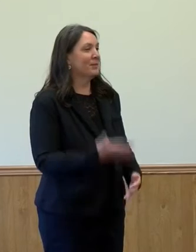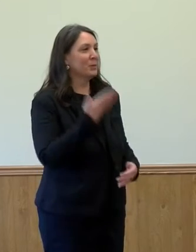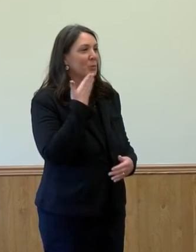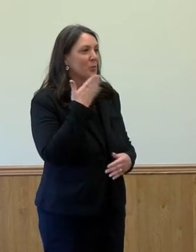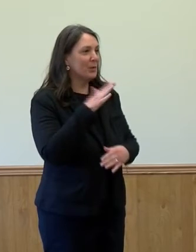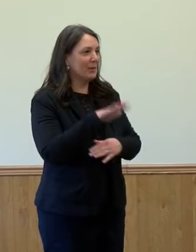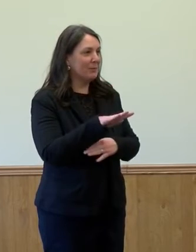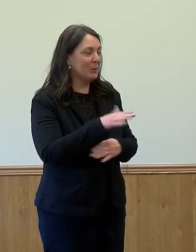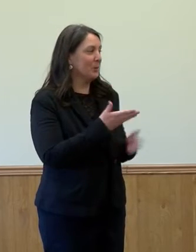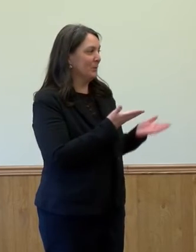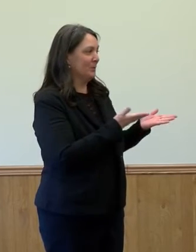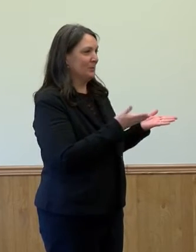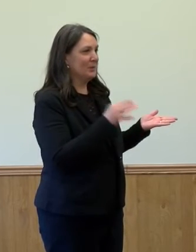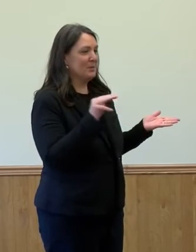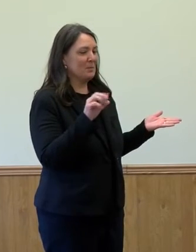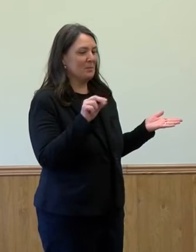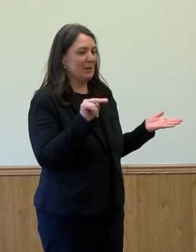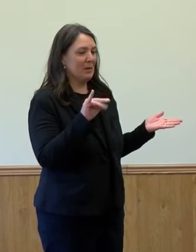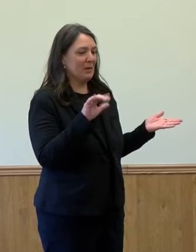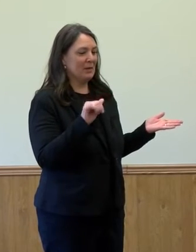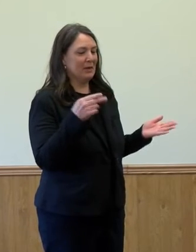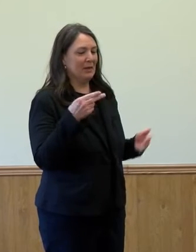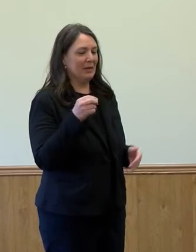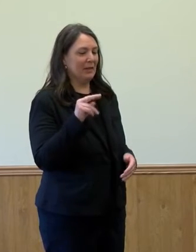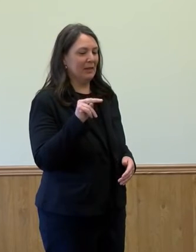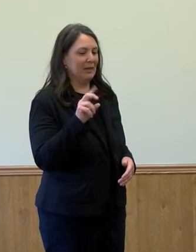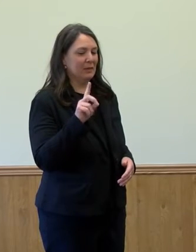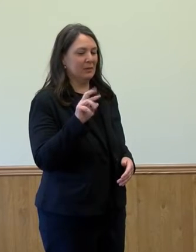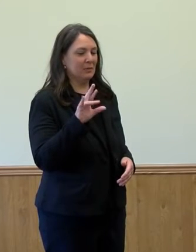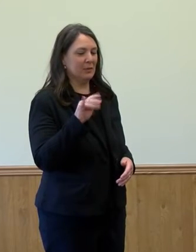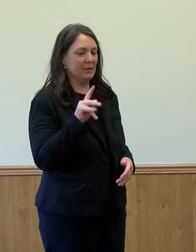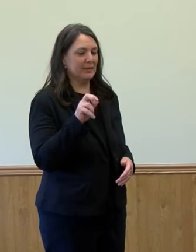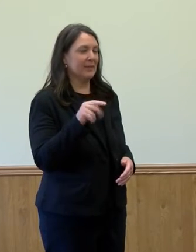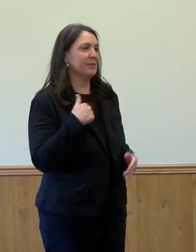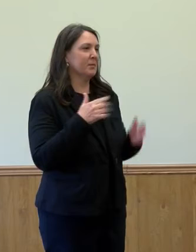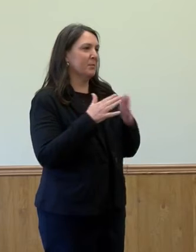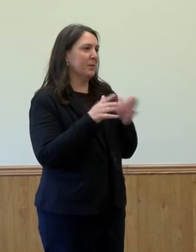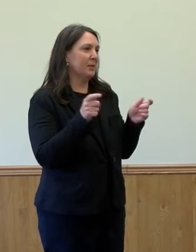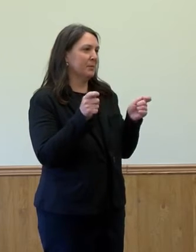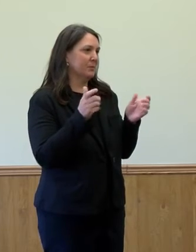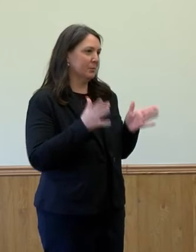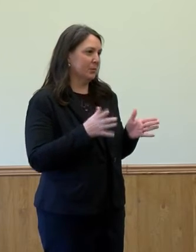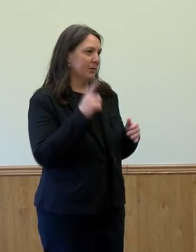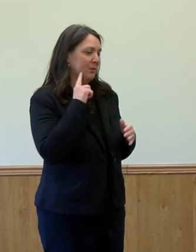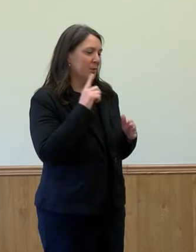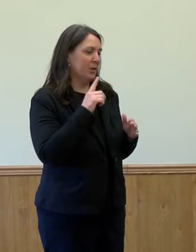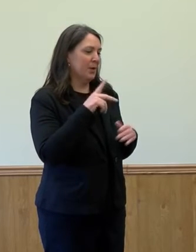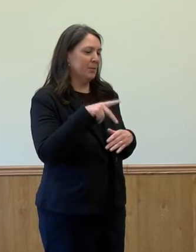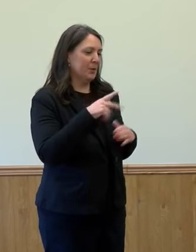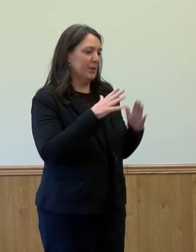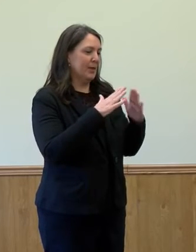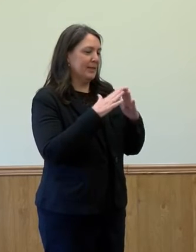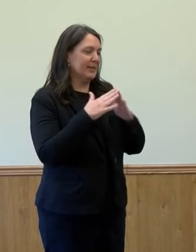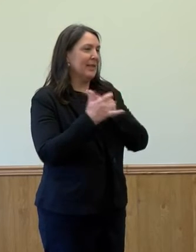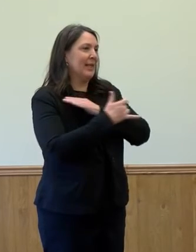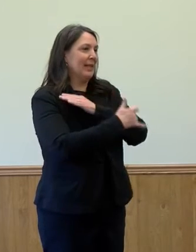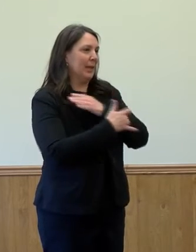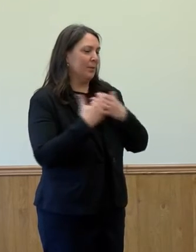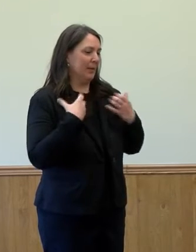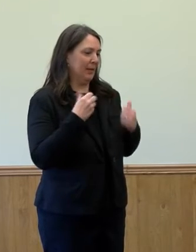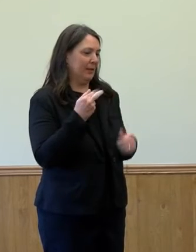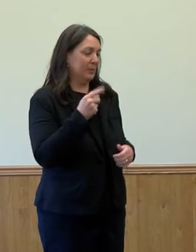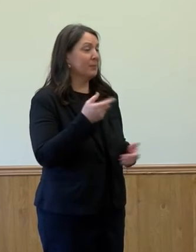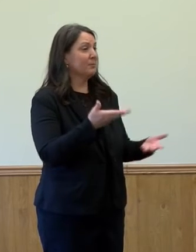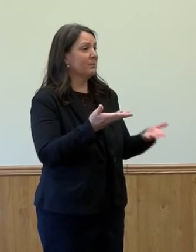Good afternoon. I am Monica Hendrickson, the Public Health Administrator for Peoria City County Health Department, and welcome to our